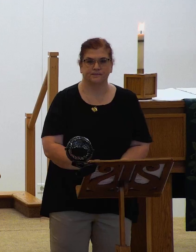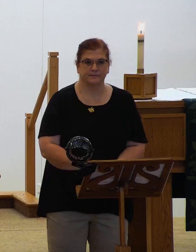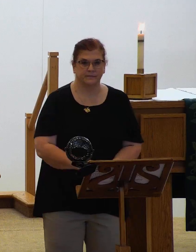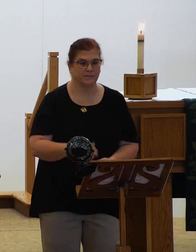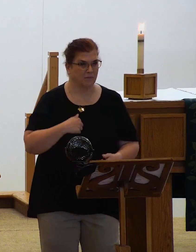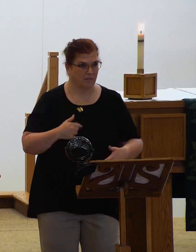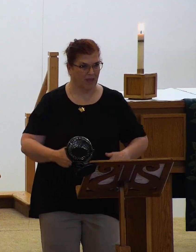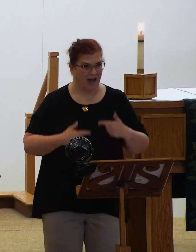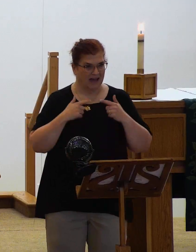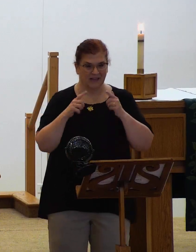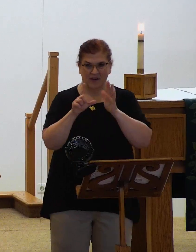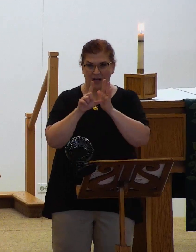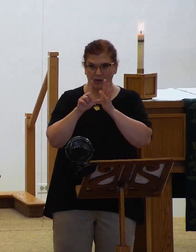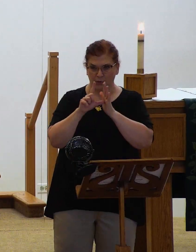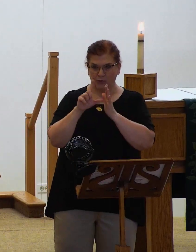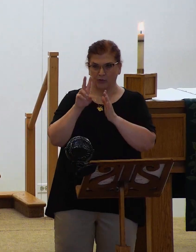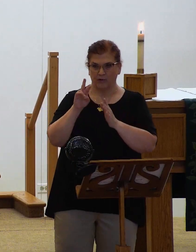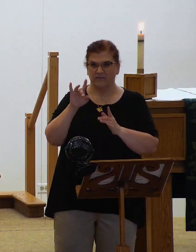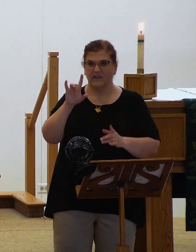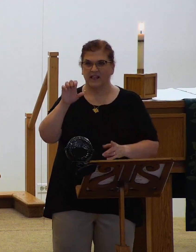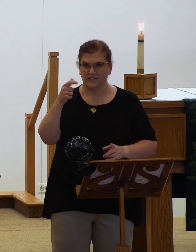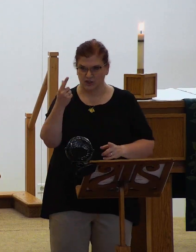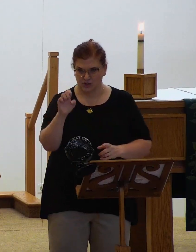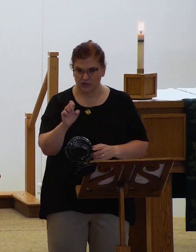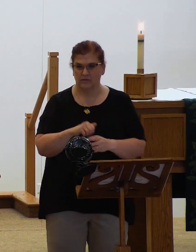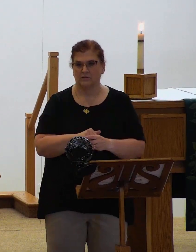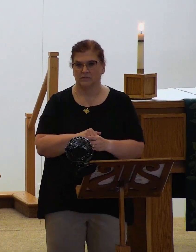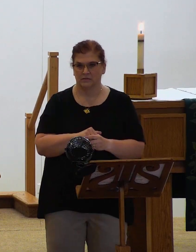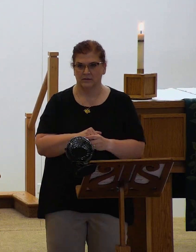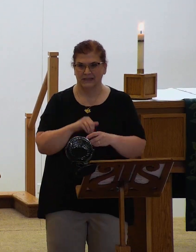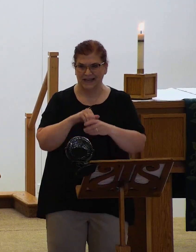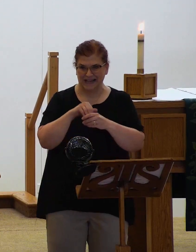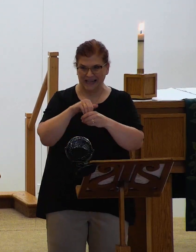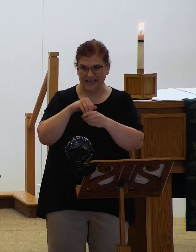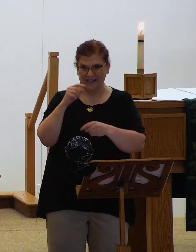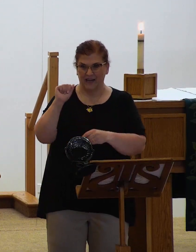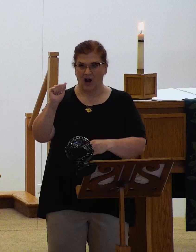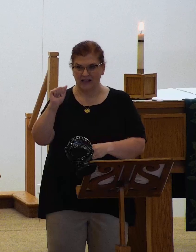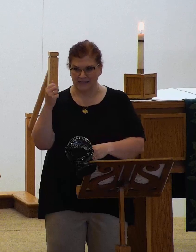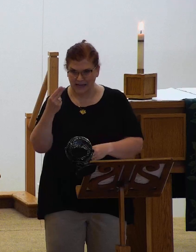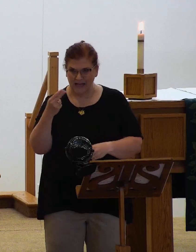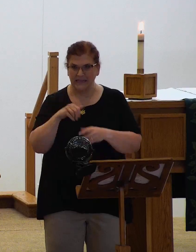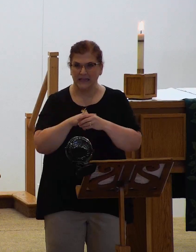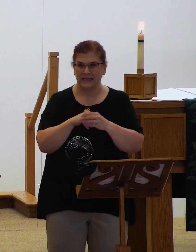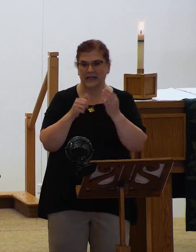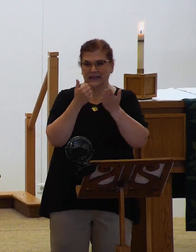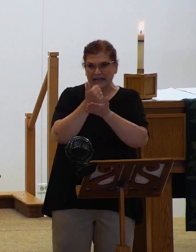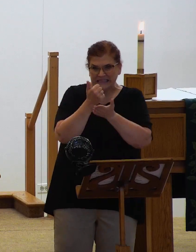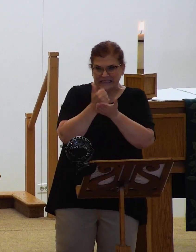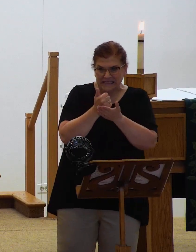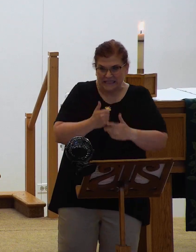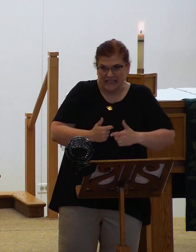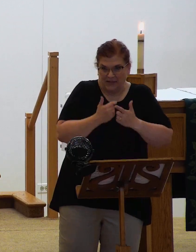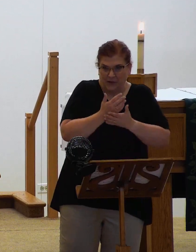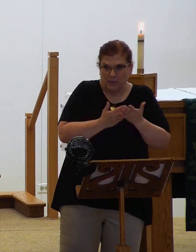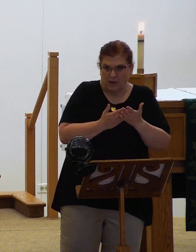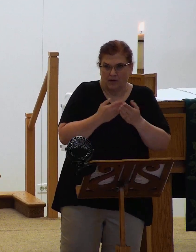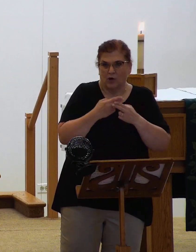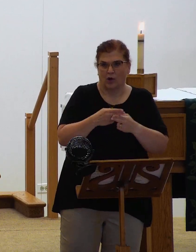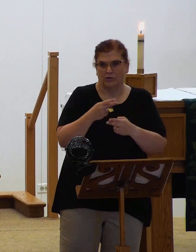I live at Lutheran Village in Arlington Heights in the assisted living section called